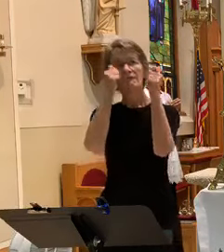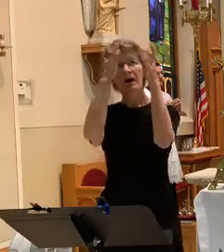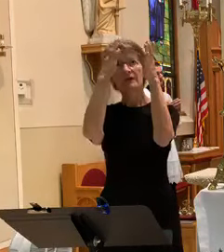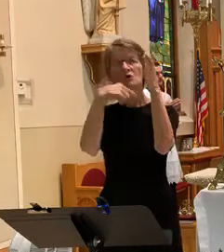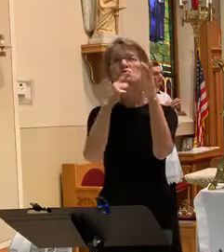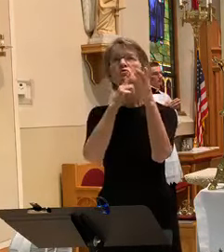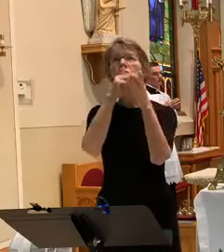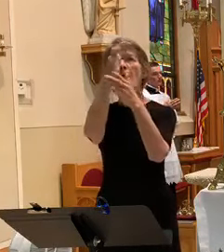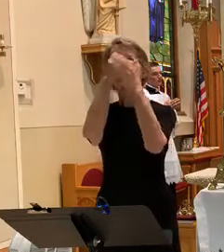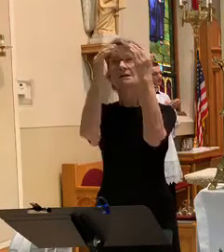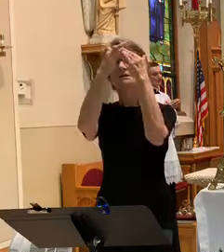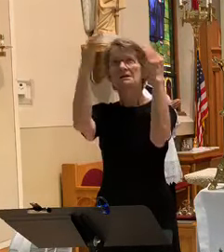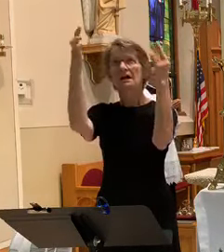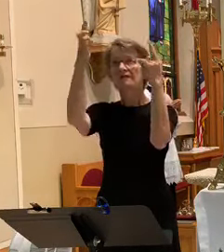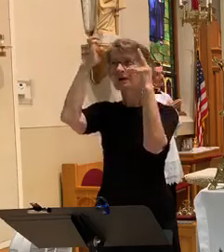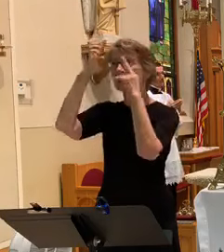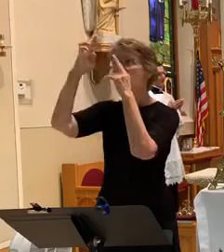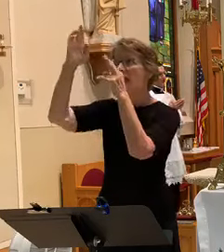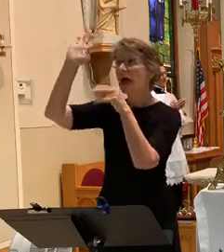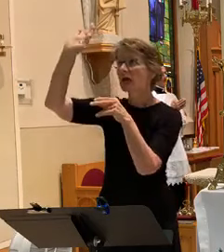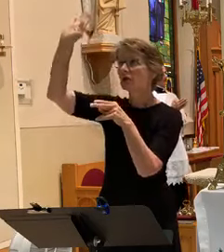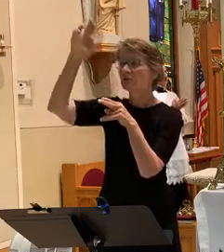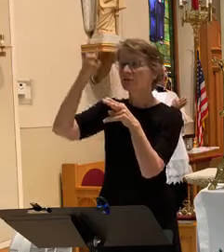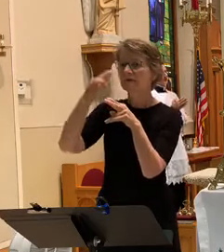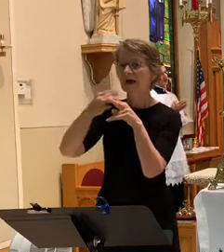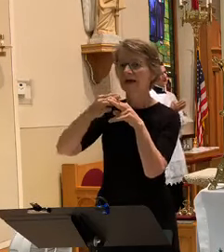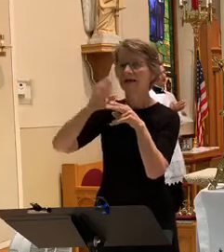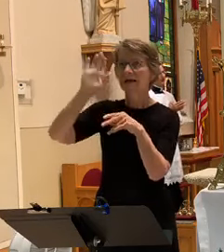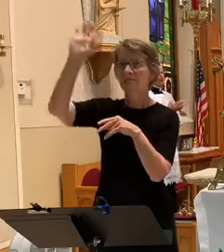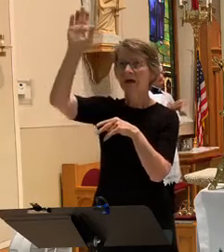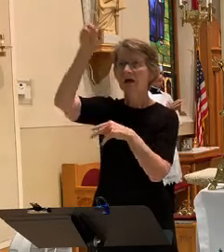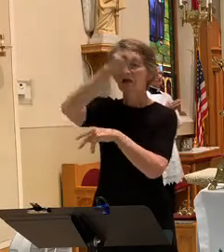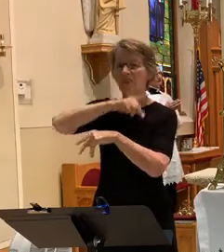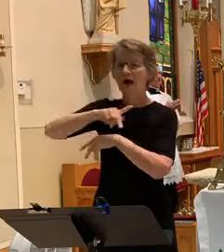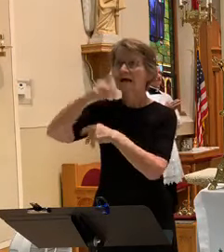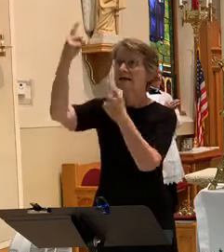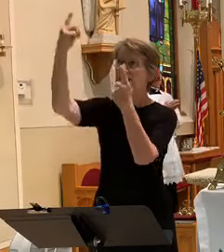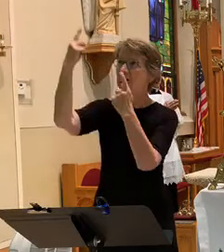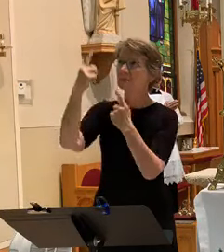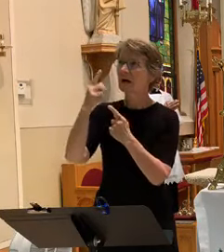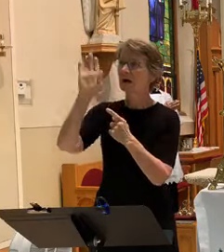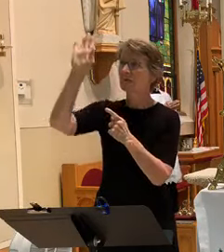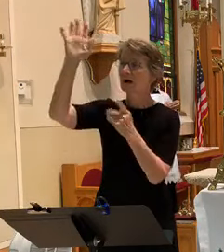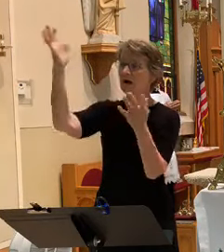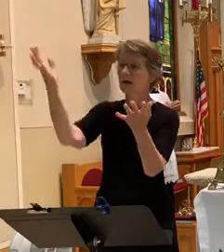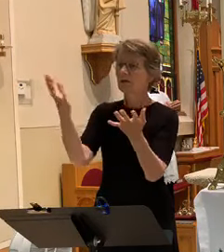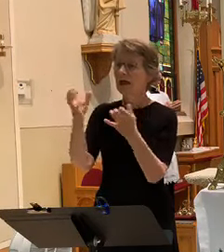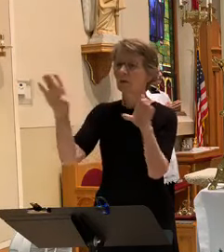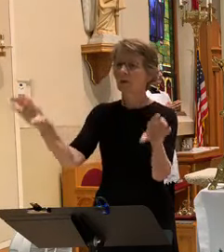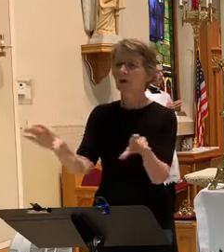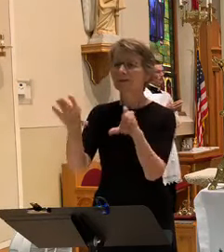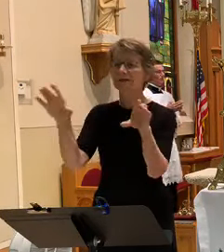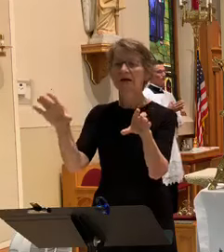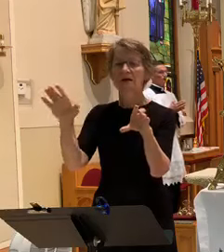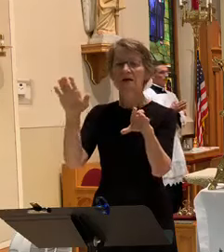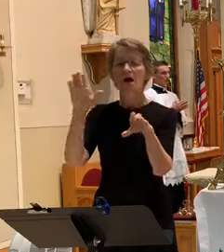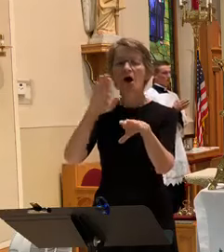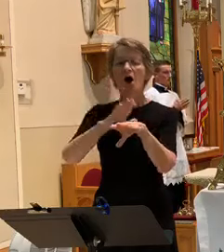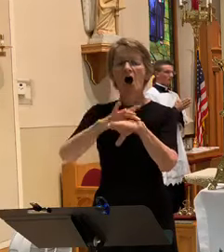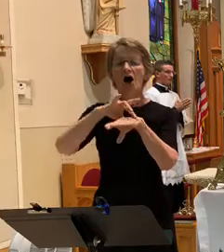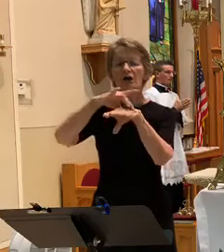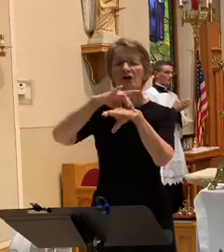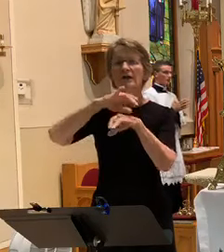Our Father, who art in heaven, hallowed be thy name. Thy kingdom come, thy will be